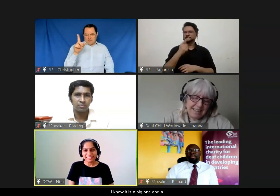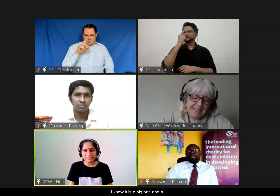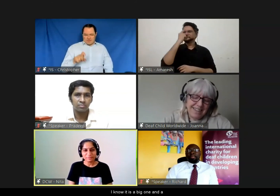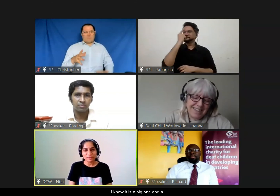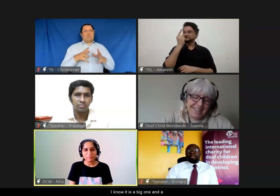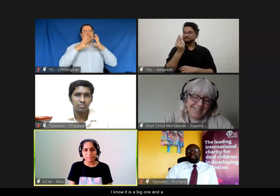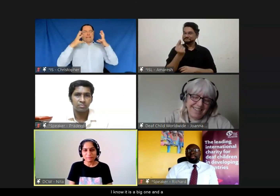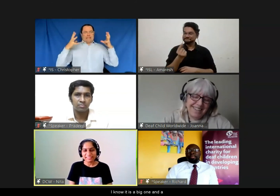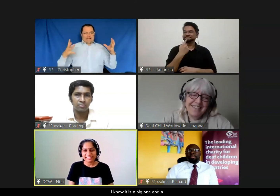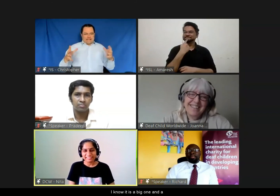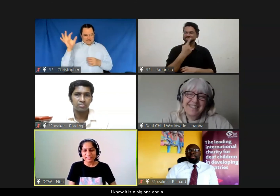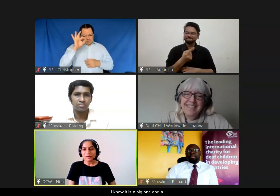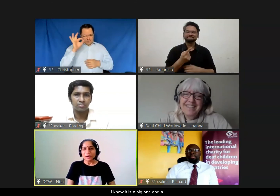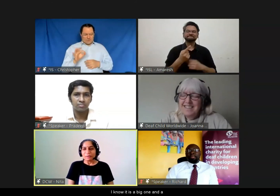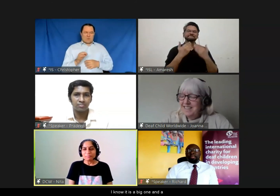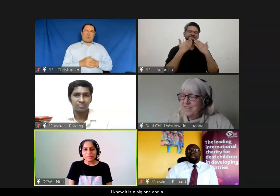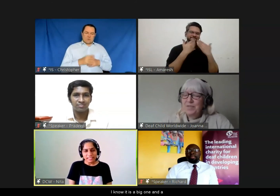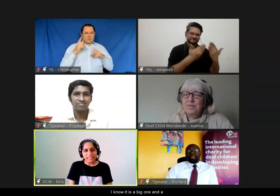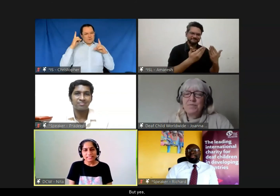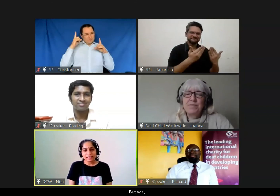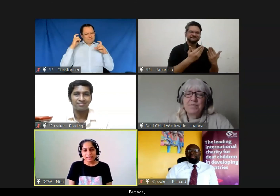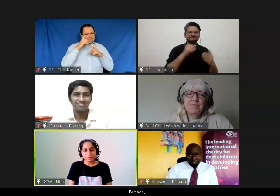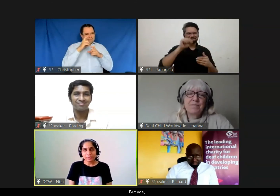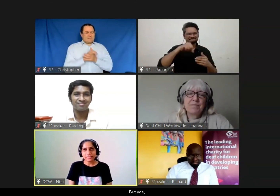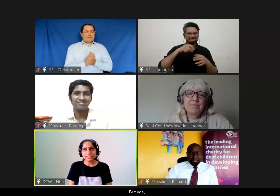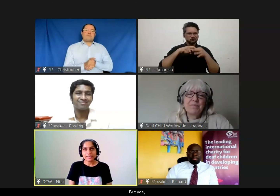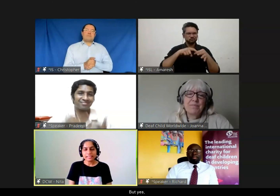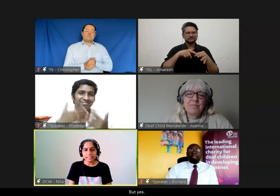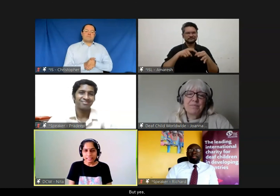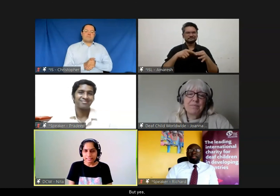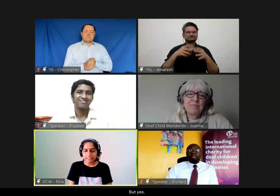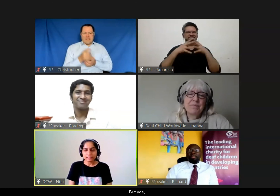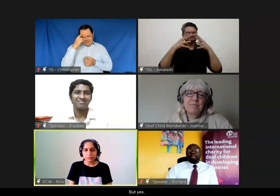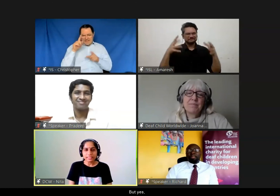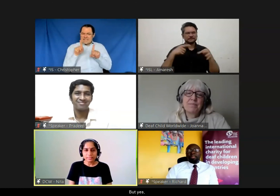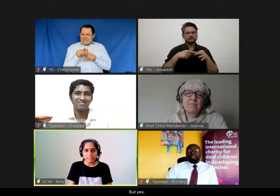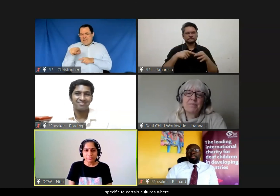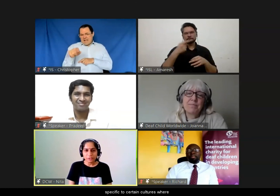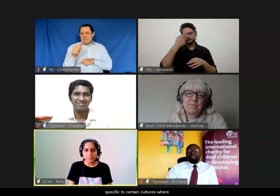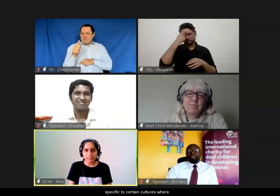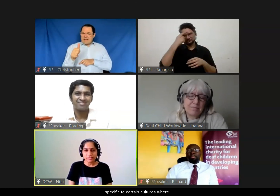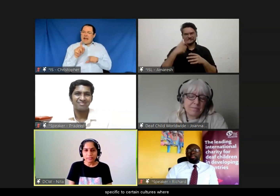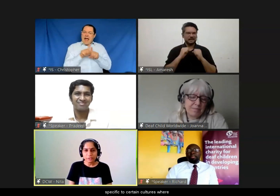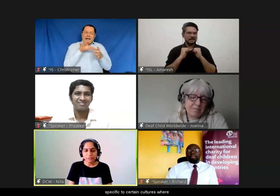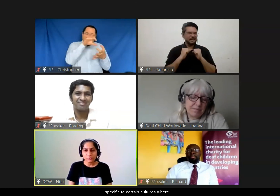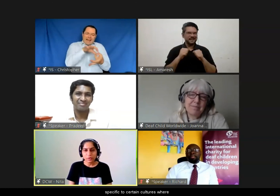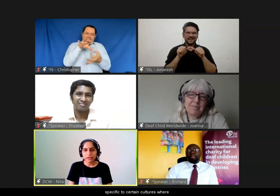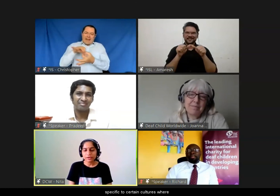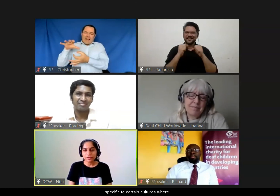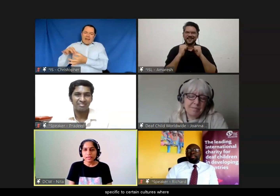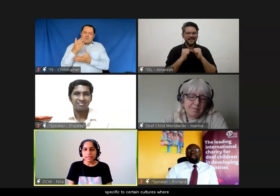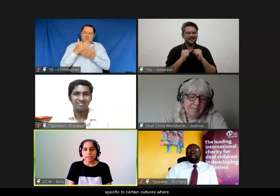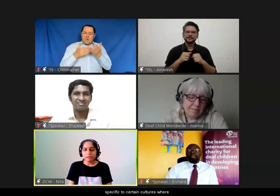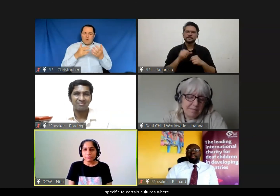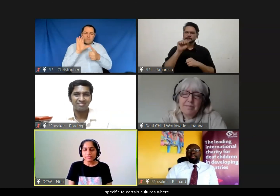one and a difficult one to answer. But yes, like you rightly said, it is quite specific to certain cultures